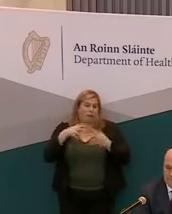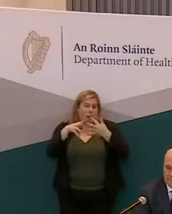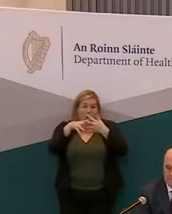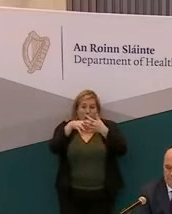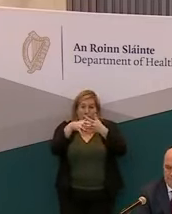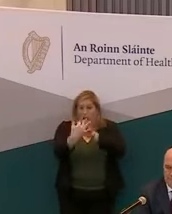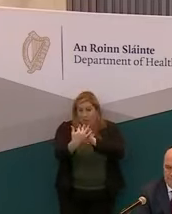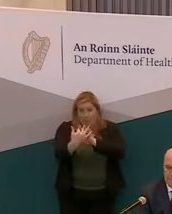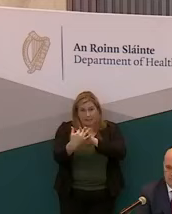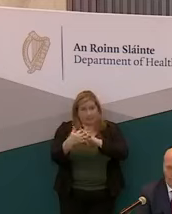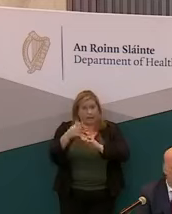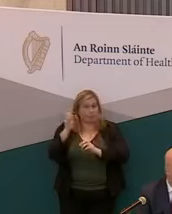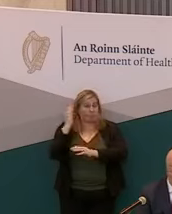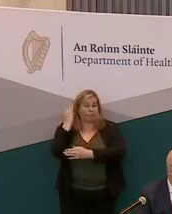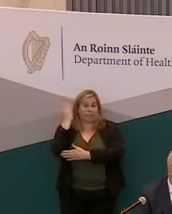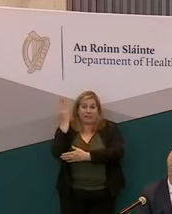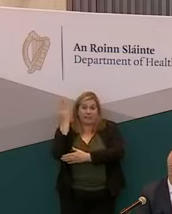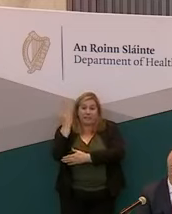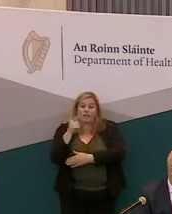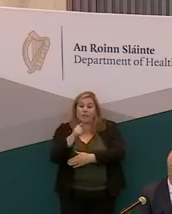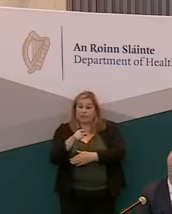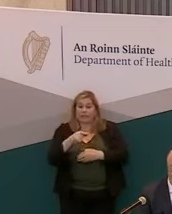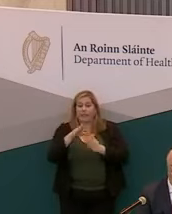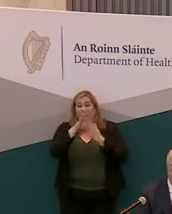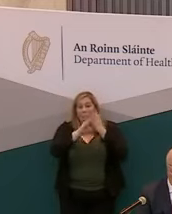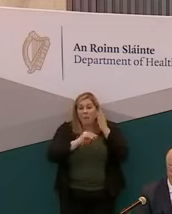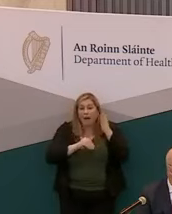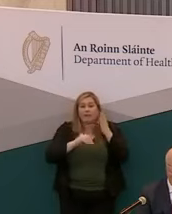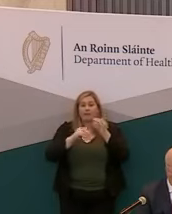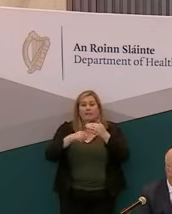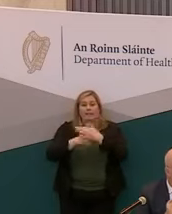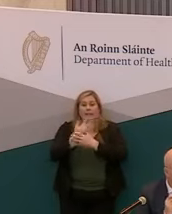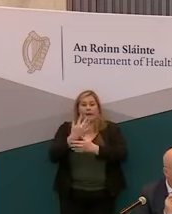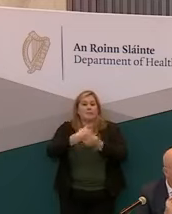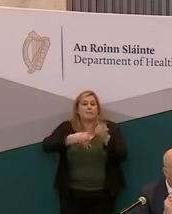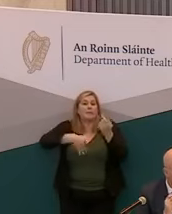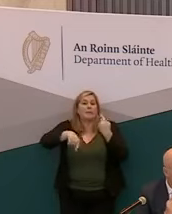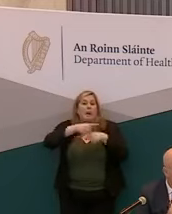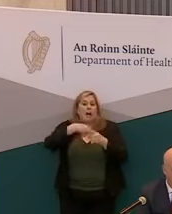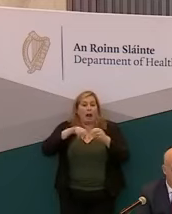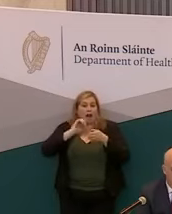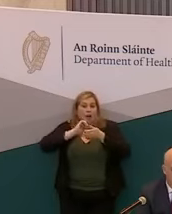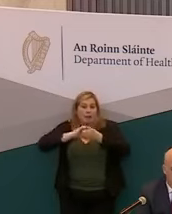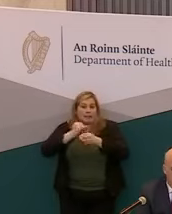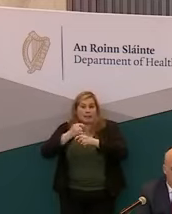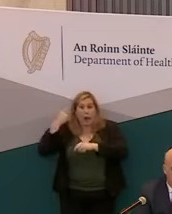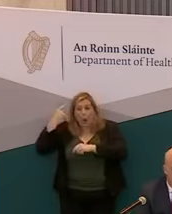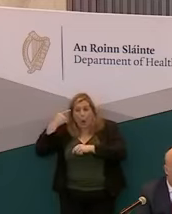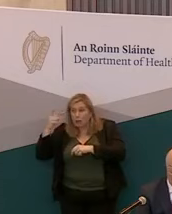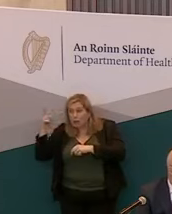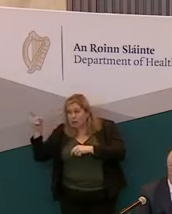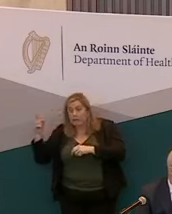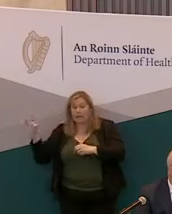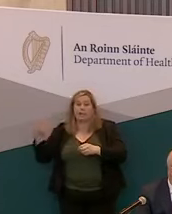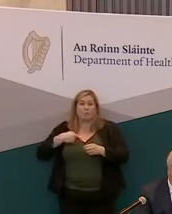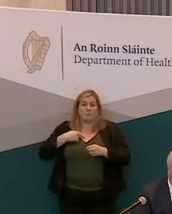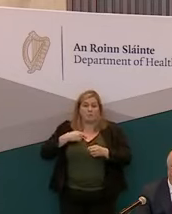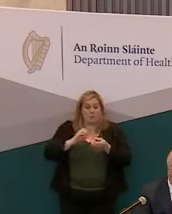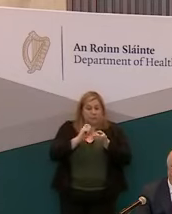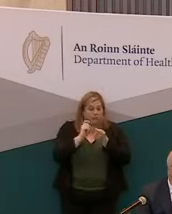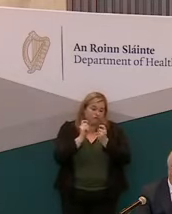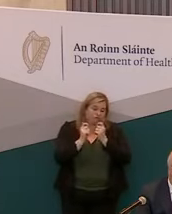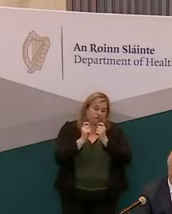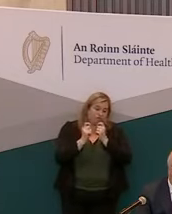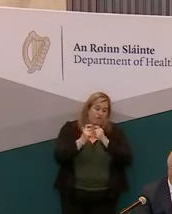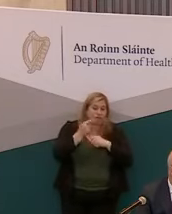approaches. This is a model developed by colleagues in Imperial College London, which we've adapted and allows us to compare the reproduction